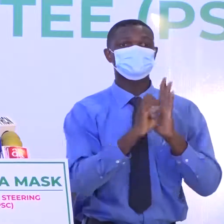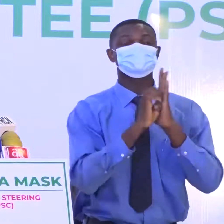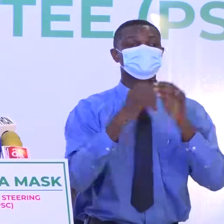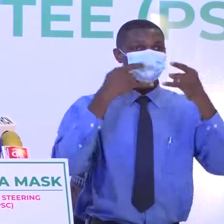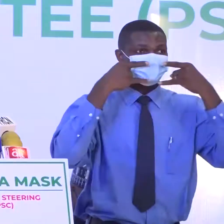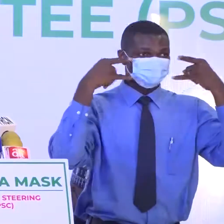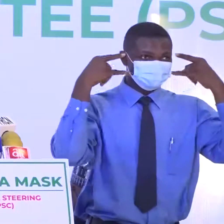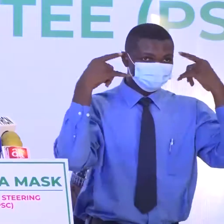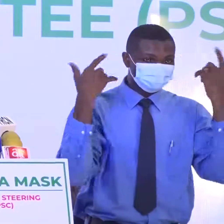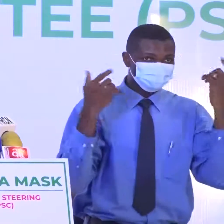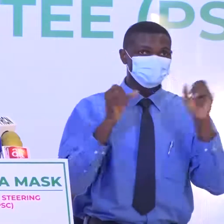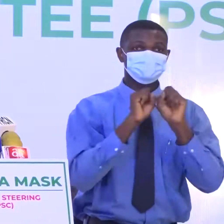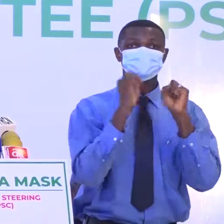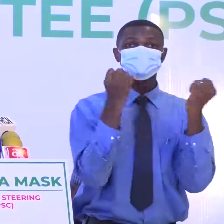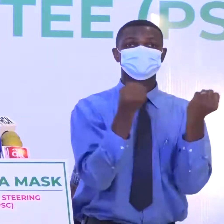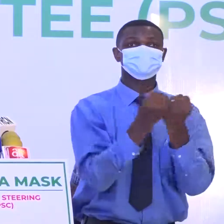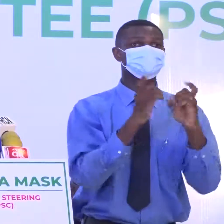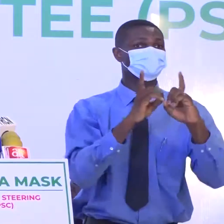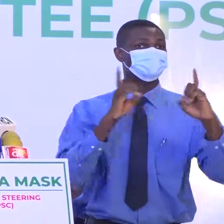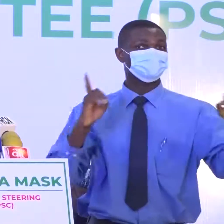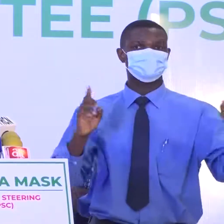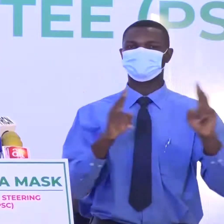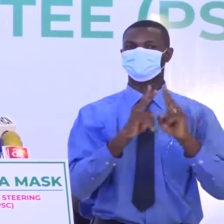are still very useful,